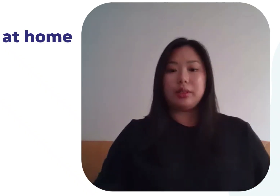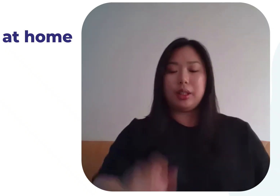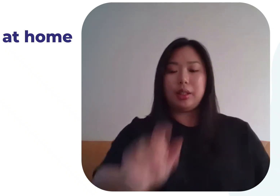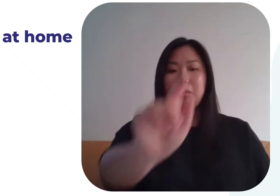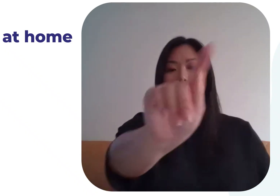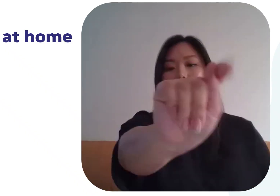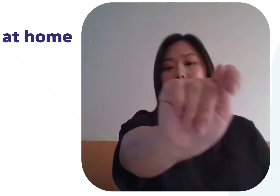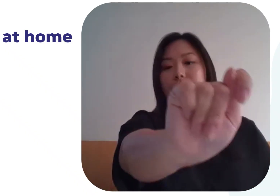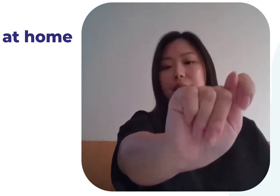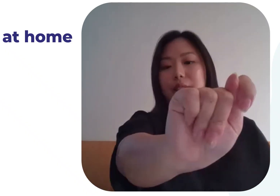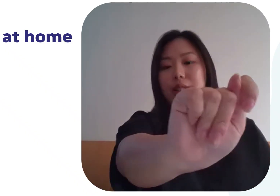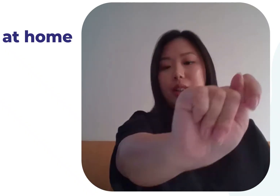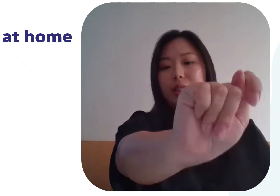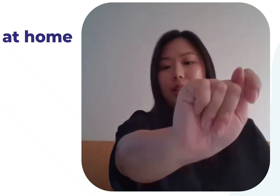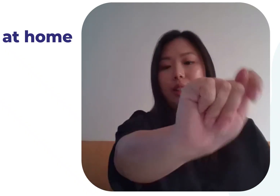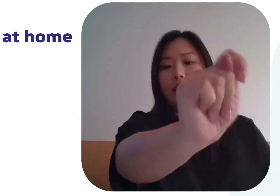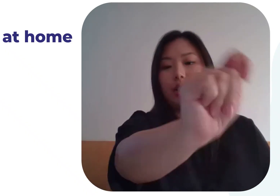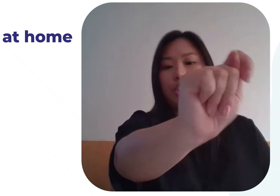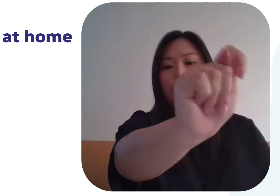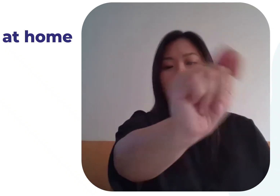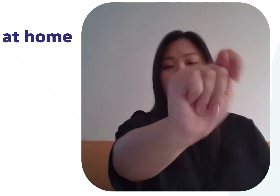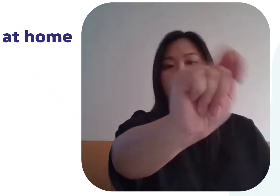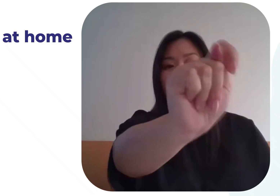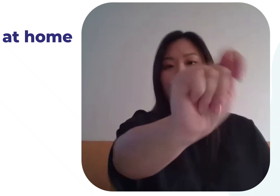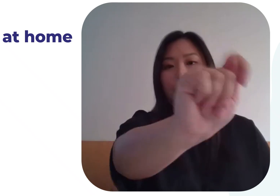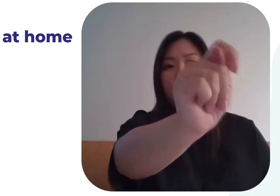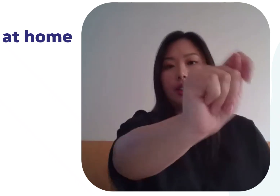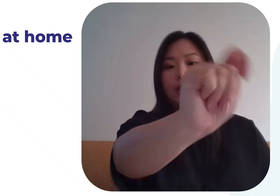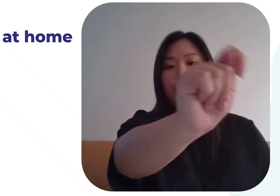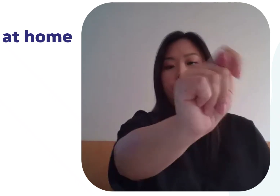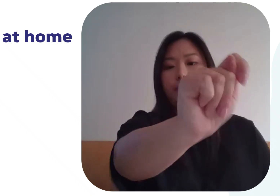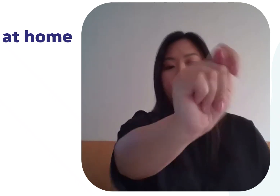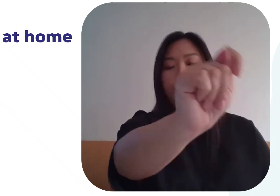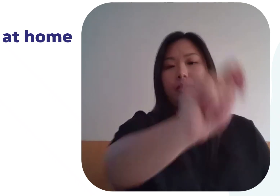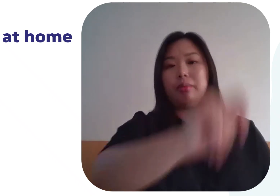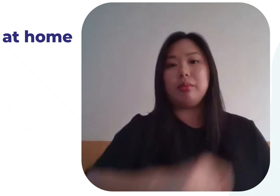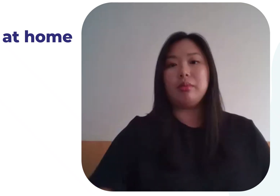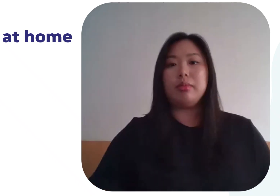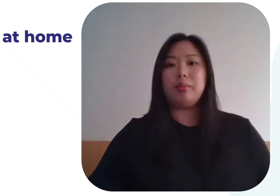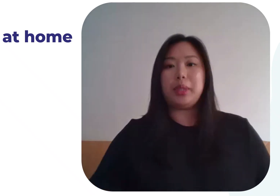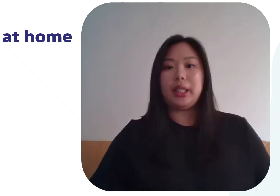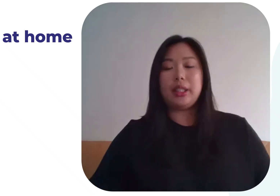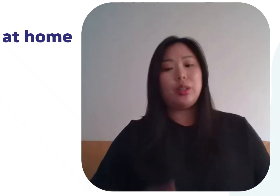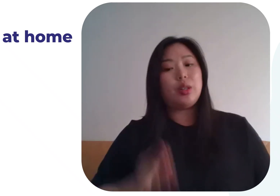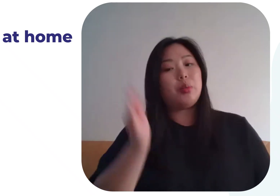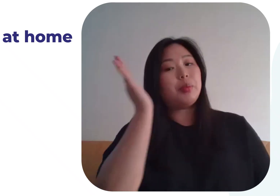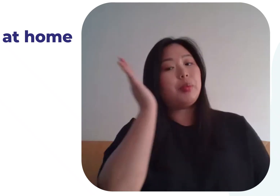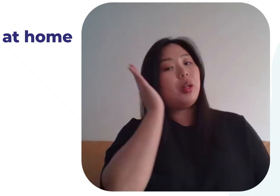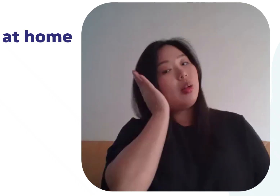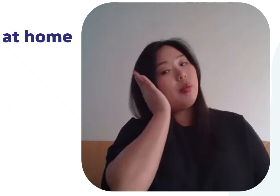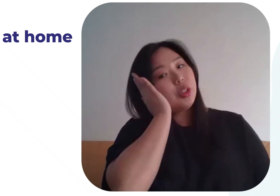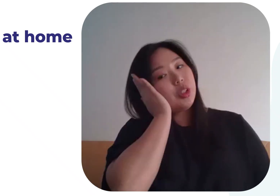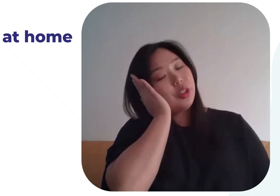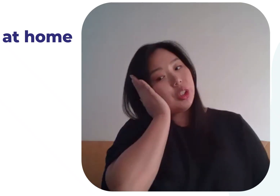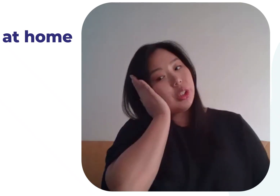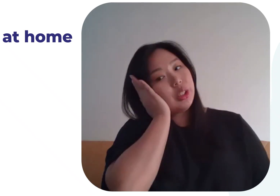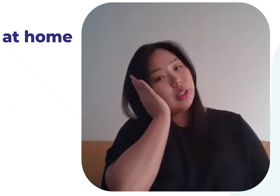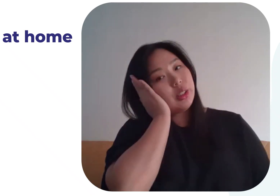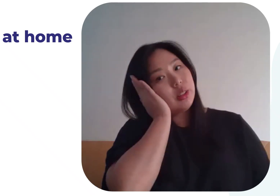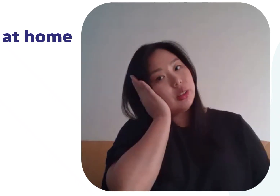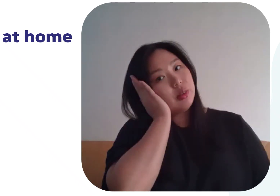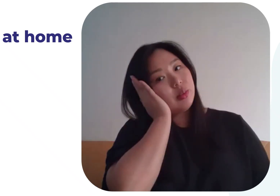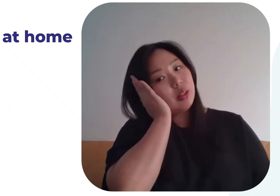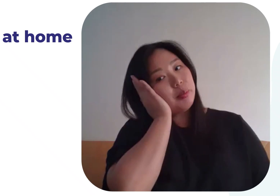Toilet, you make a T and then shake. Toilet. Bed, open palm to your